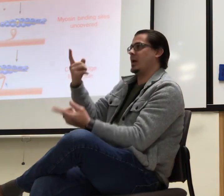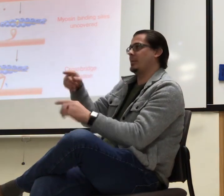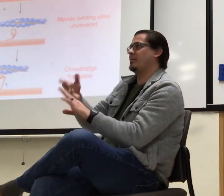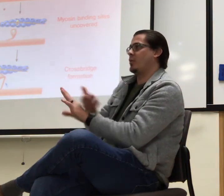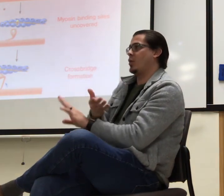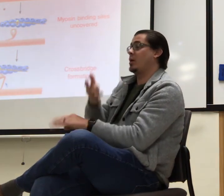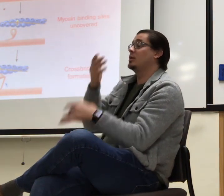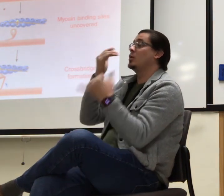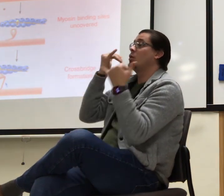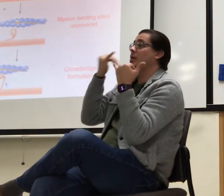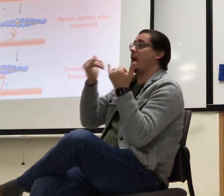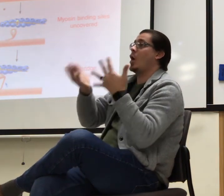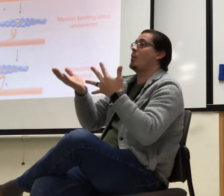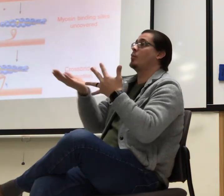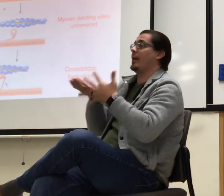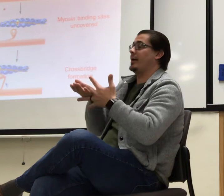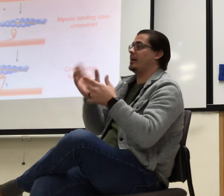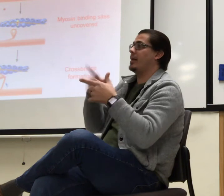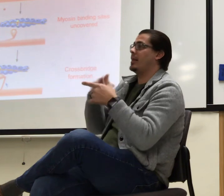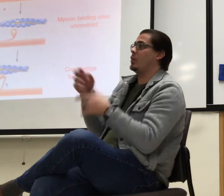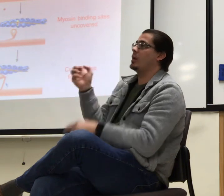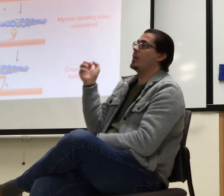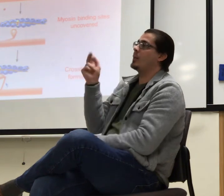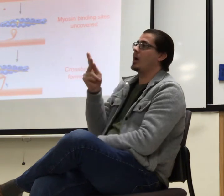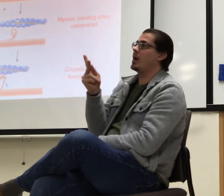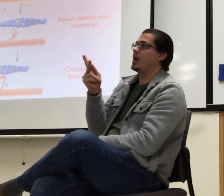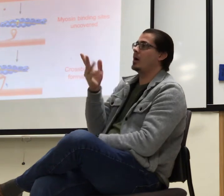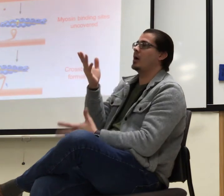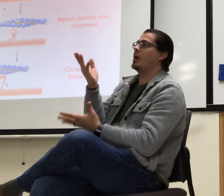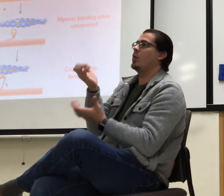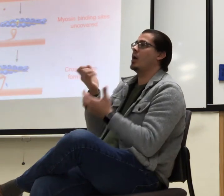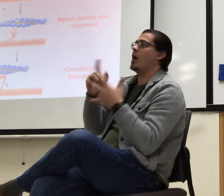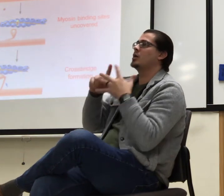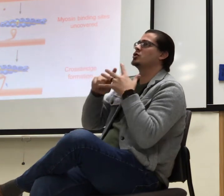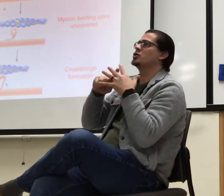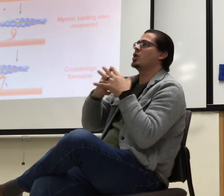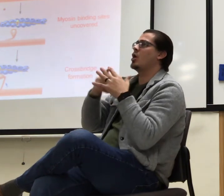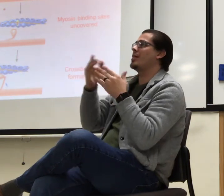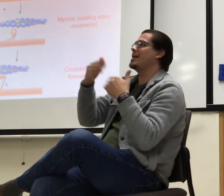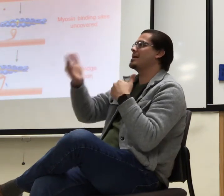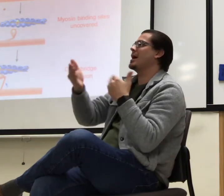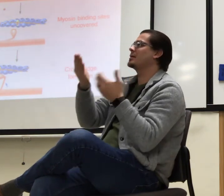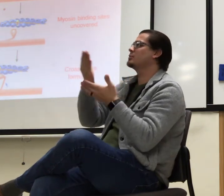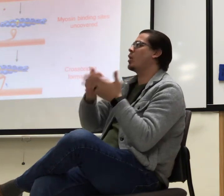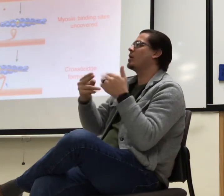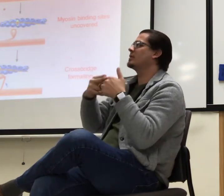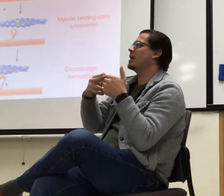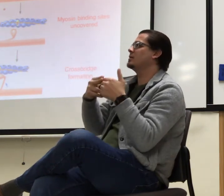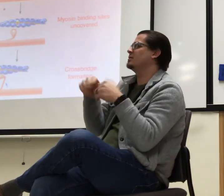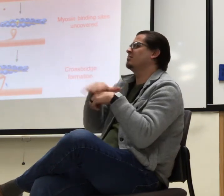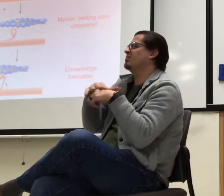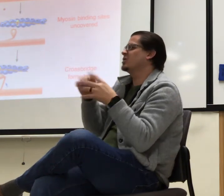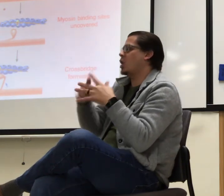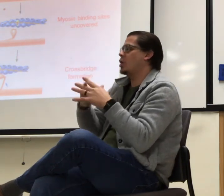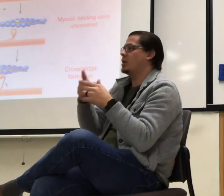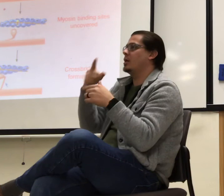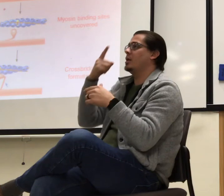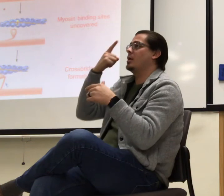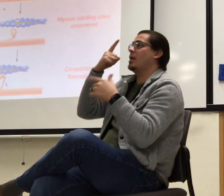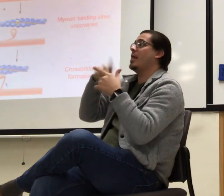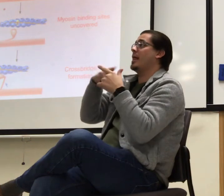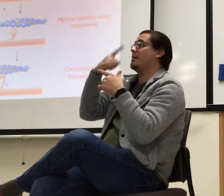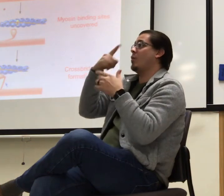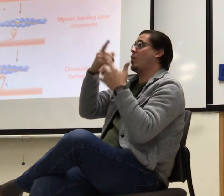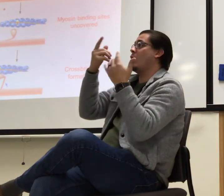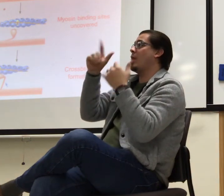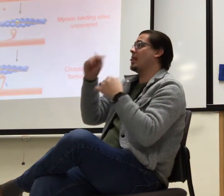We're going to take a break, but when we come back, I'm going to start the next batch of slides, just start. And for lab today,